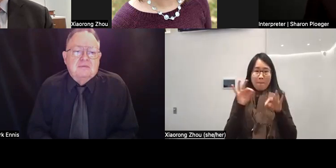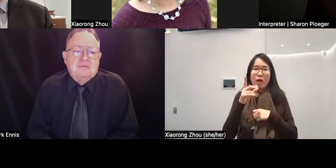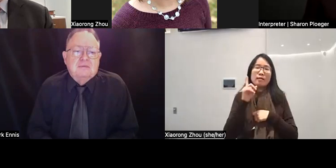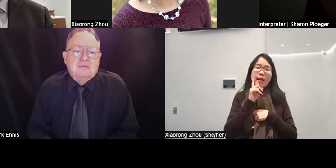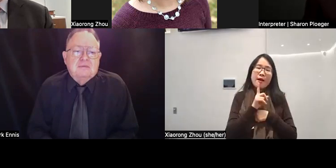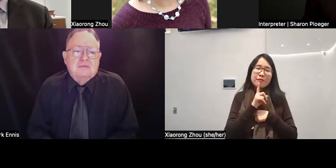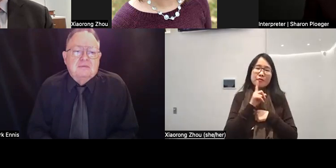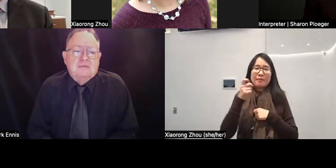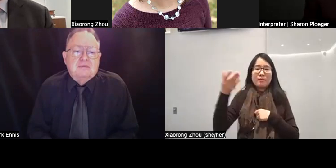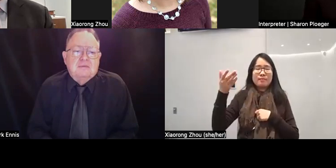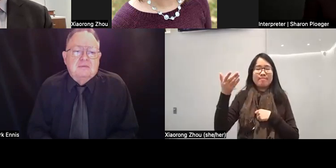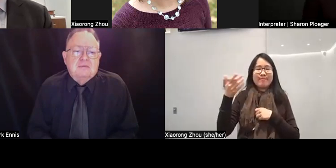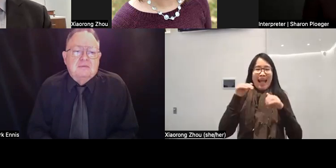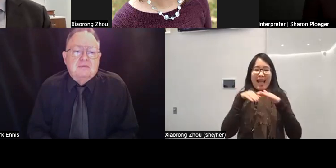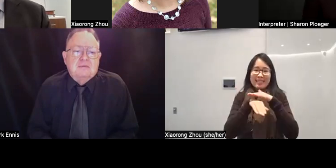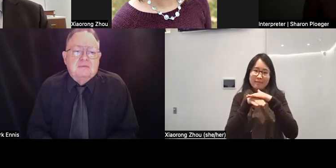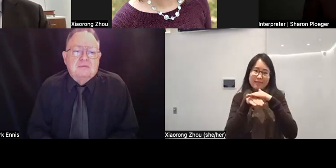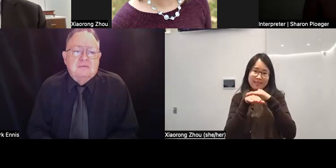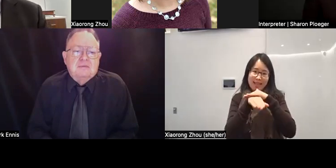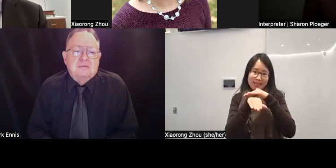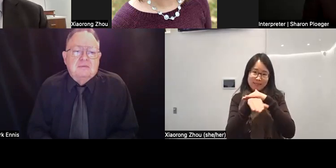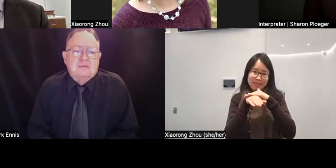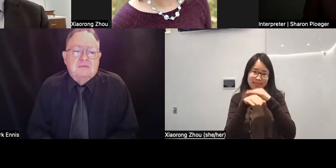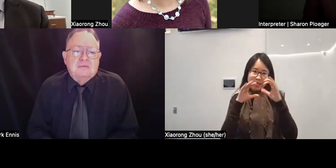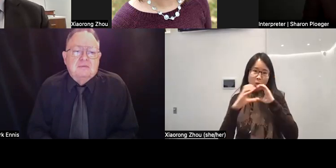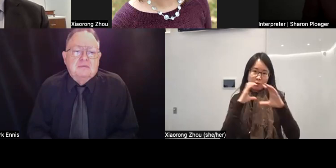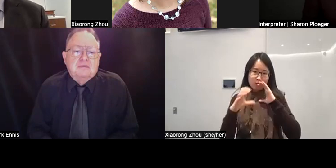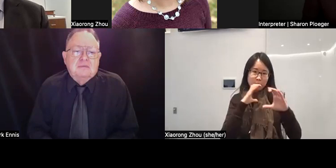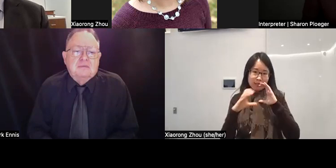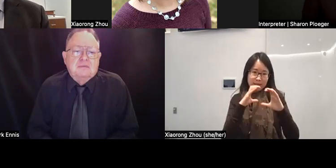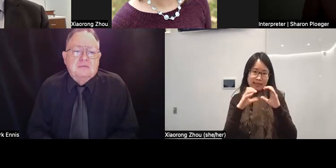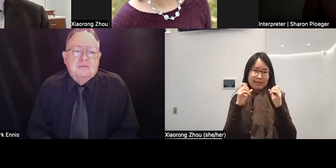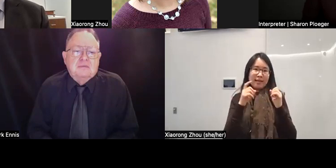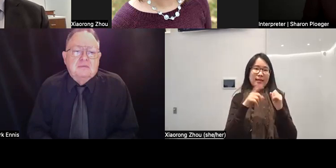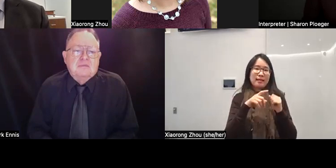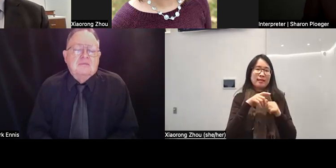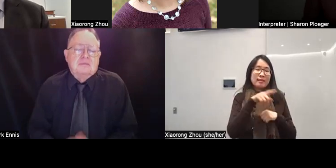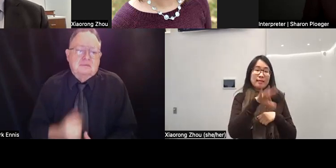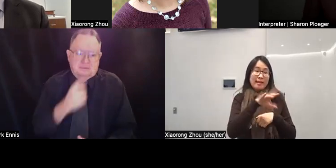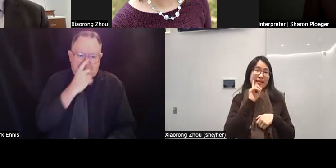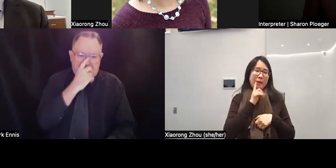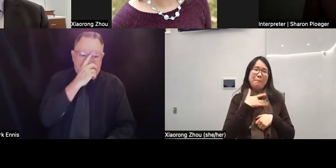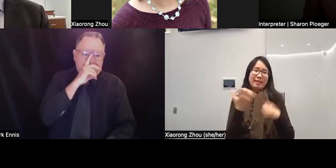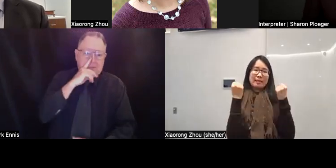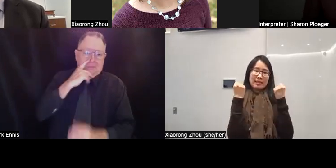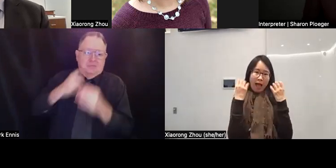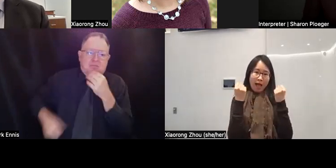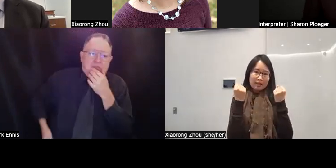So for inclusive education, it's important for deaf people to have access to communication.